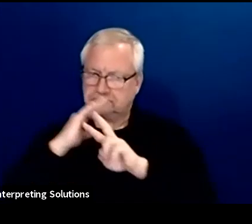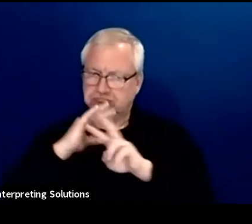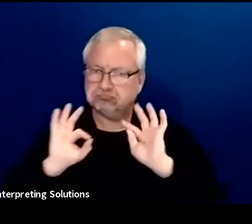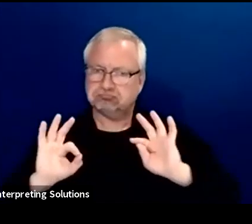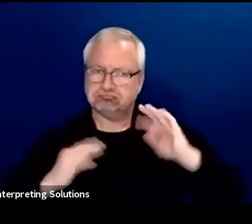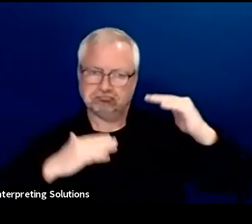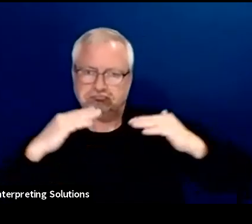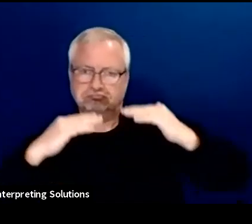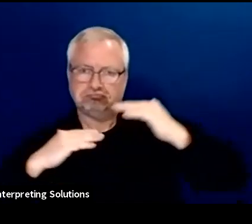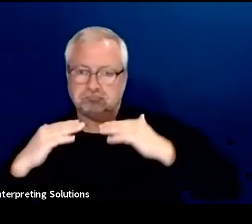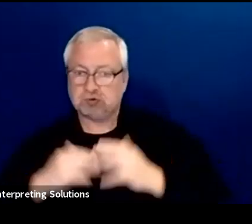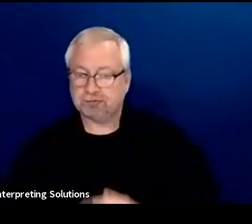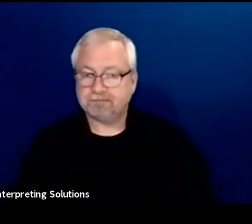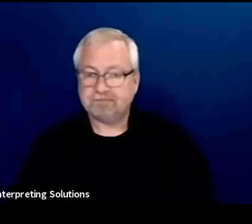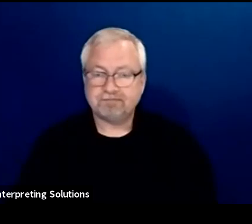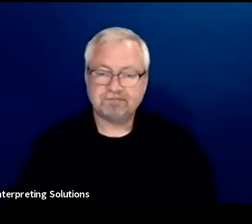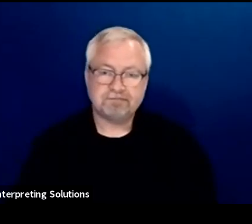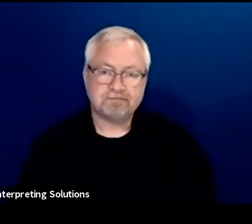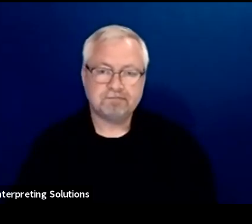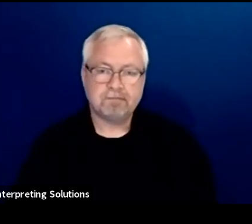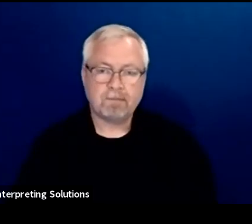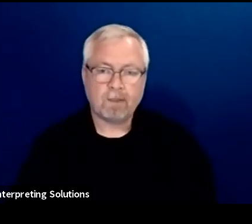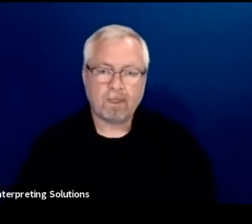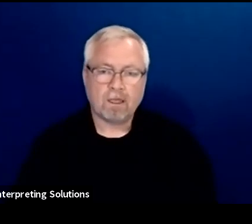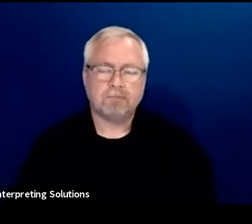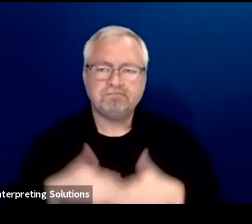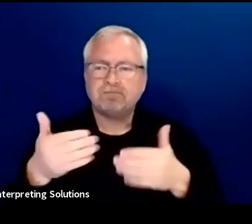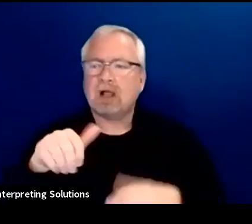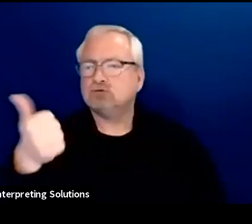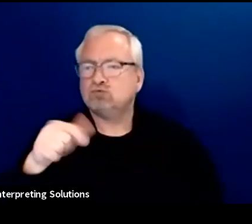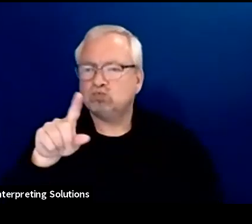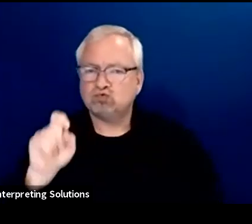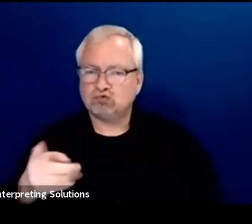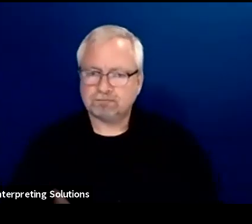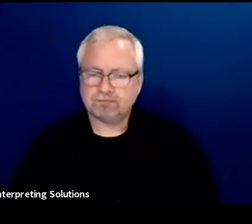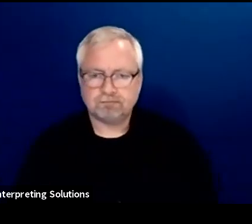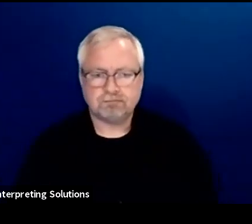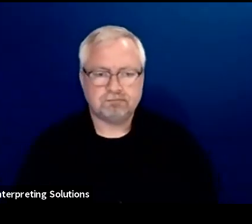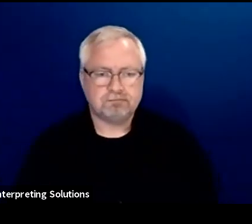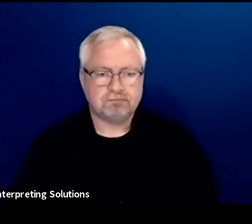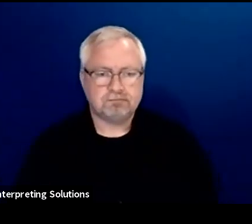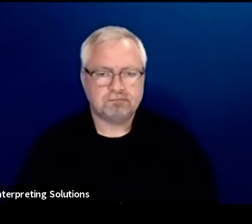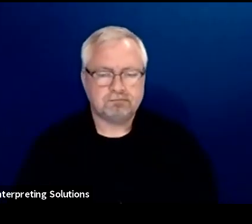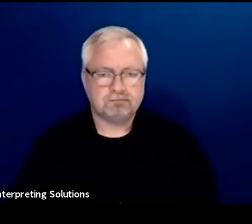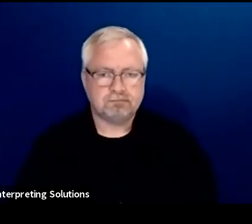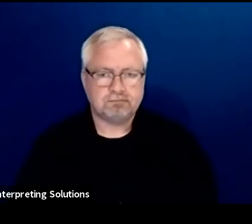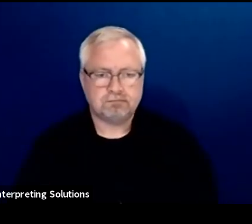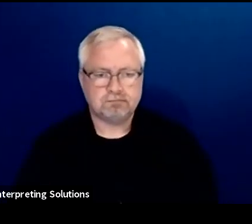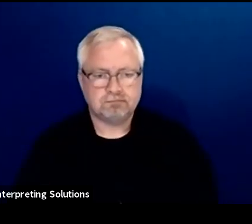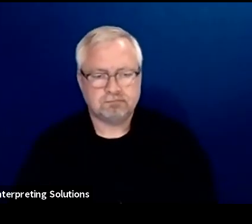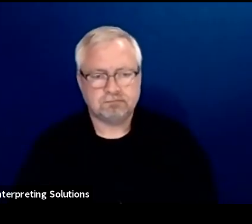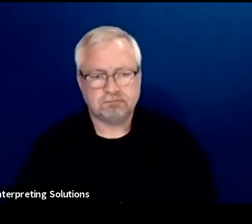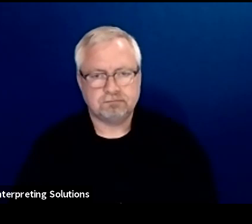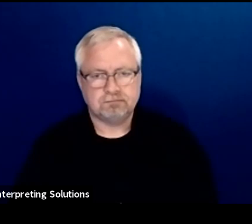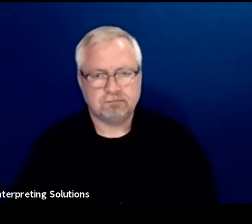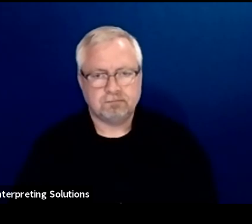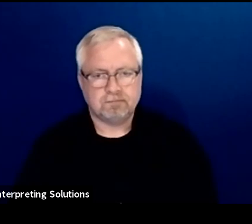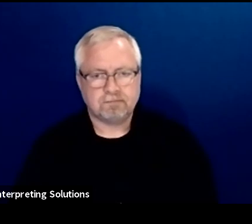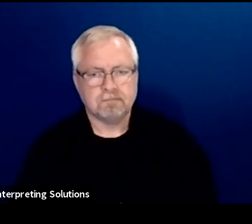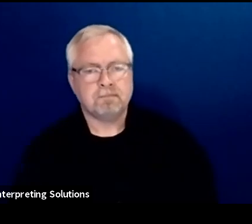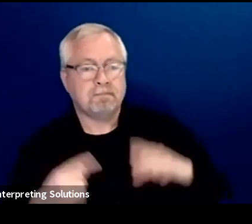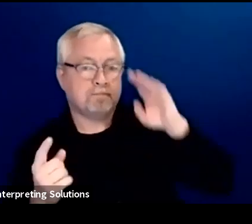Next question comes from Ricardo Lopez of Minnesota Reformer. Your line is now open. Hi, yes, my question is a little bit,